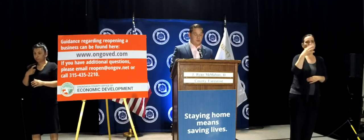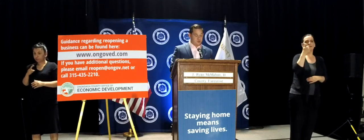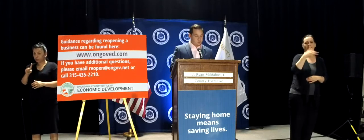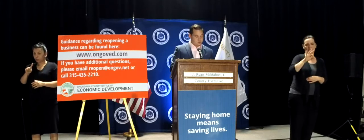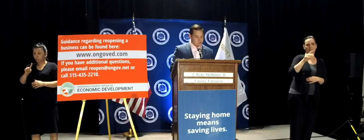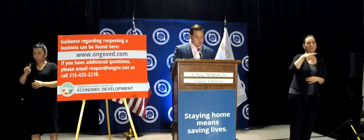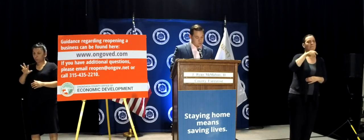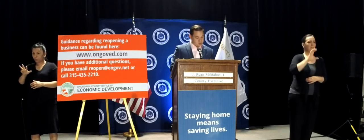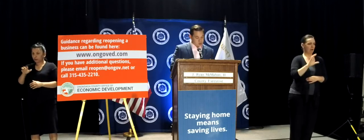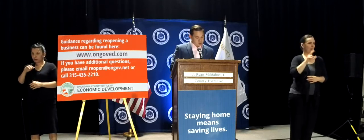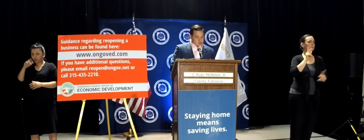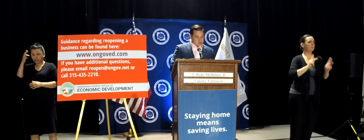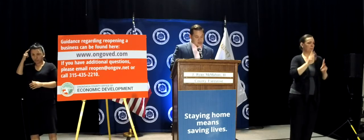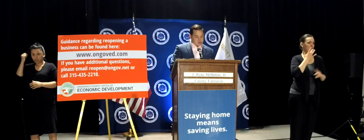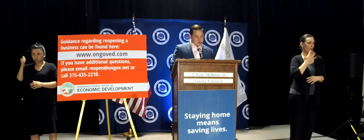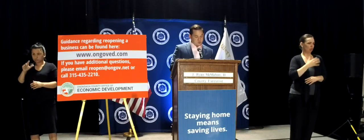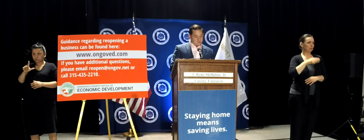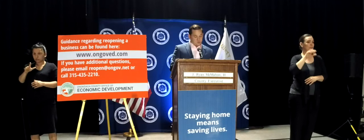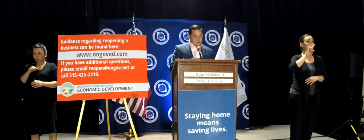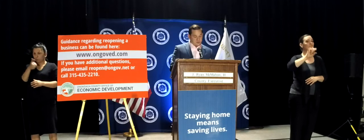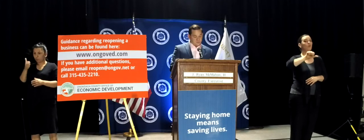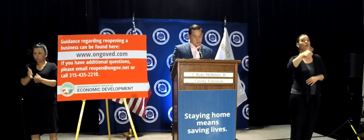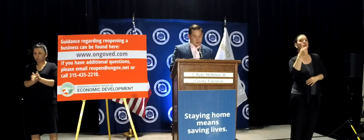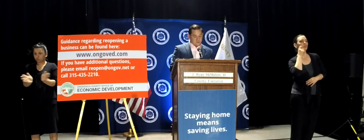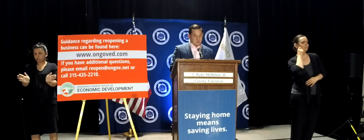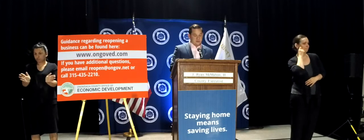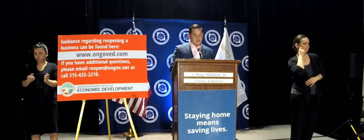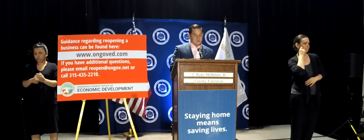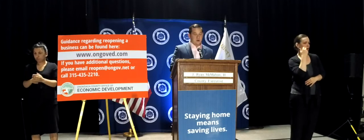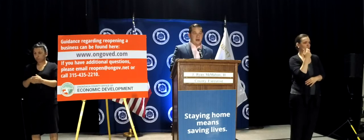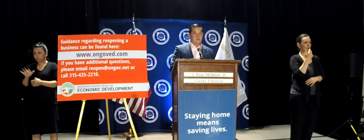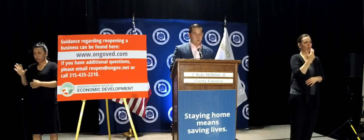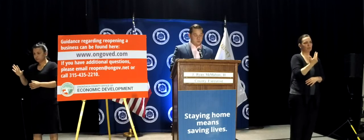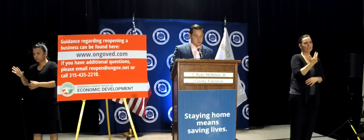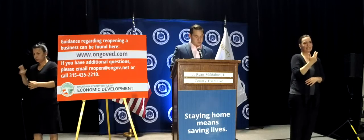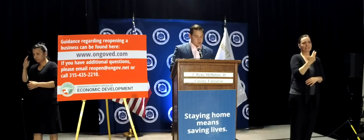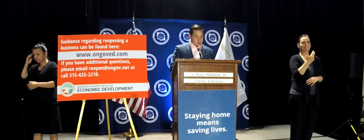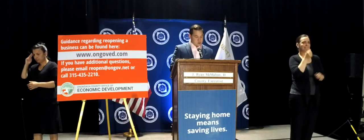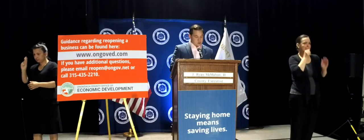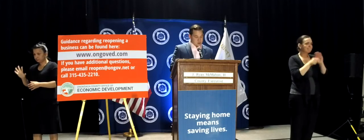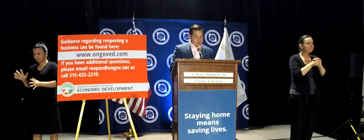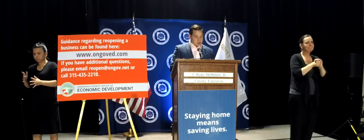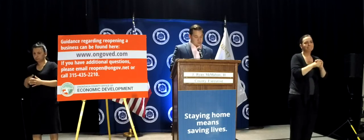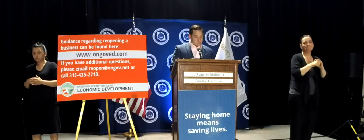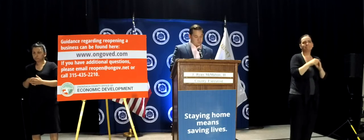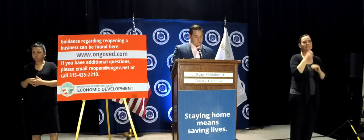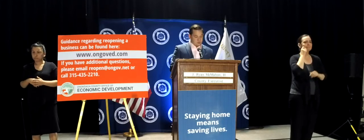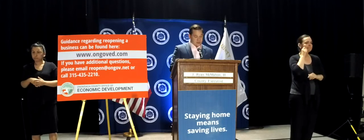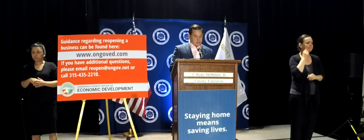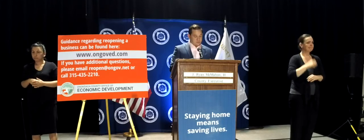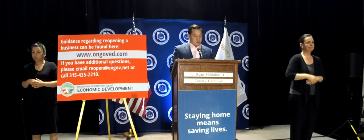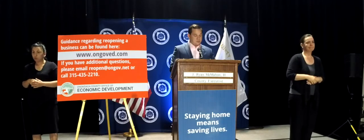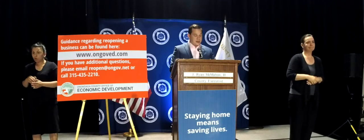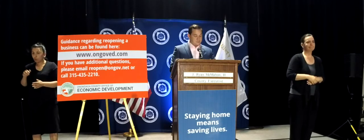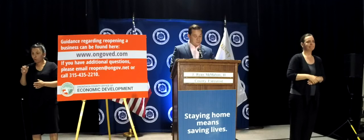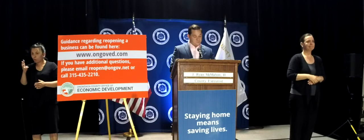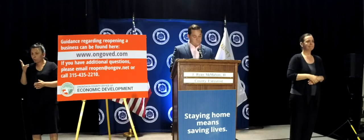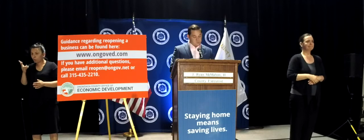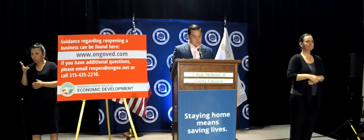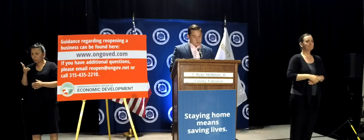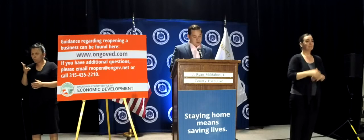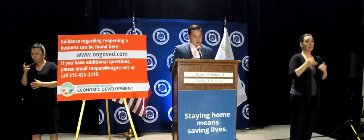their information with us. To date, 240 people have been released from our hospitals, so very happy about